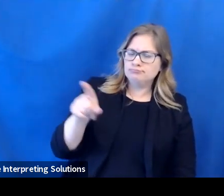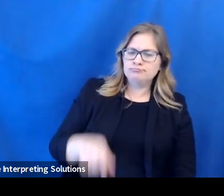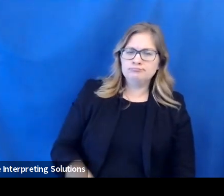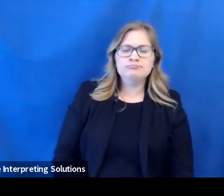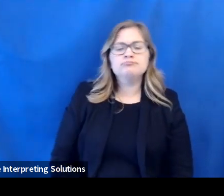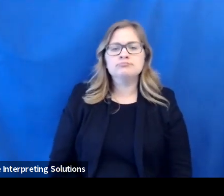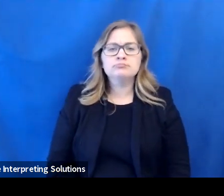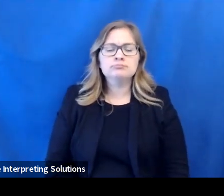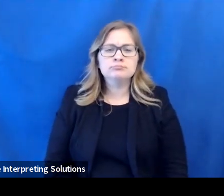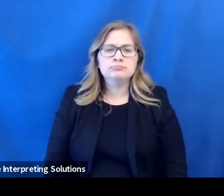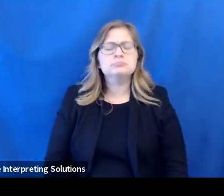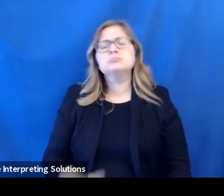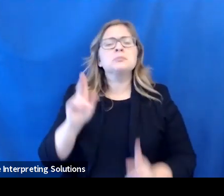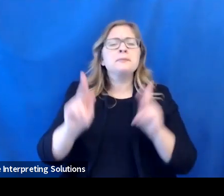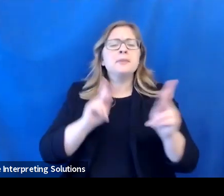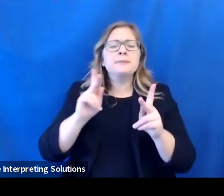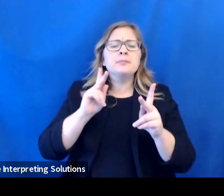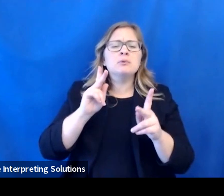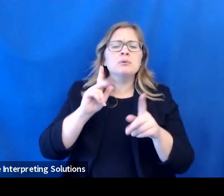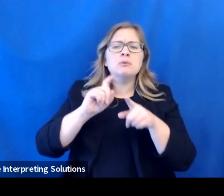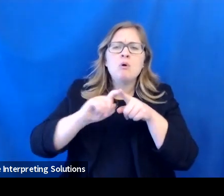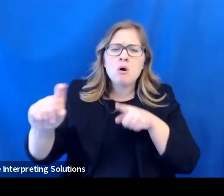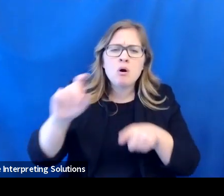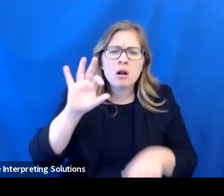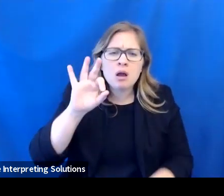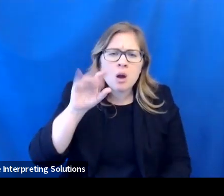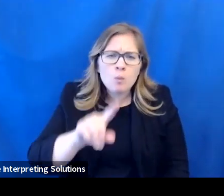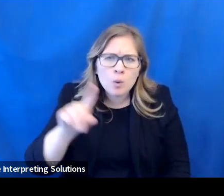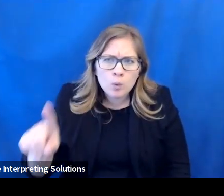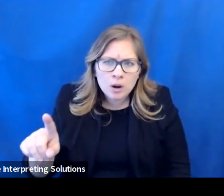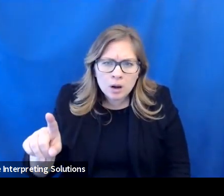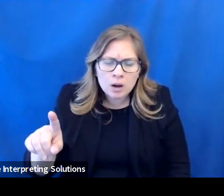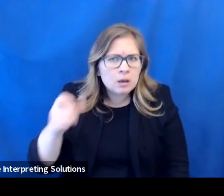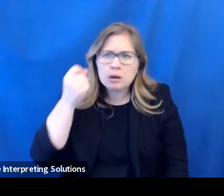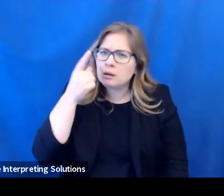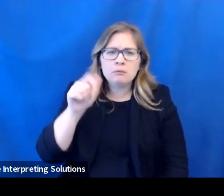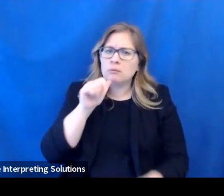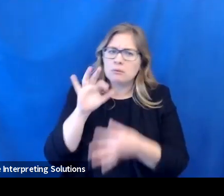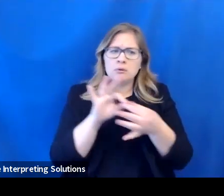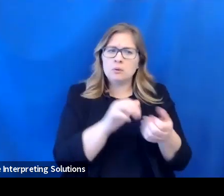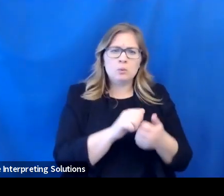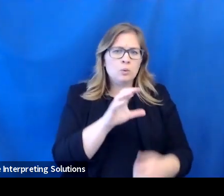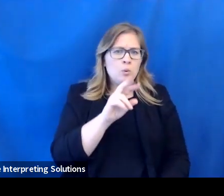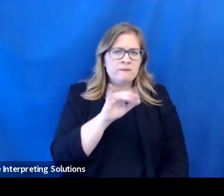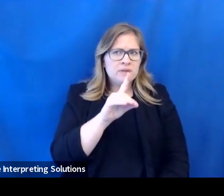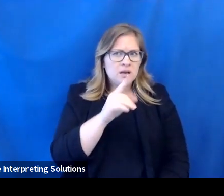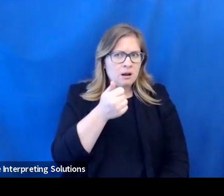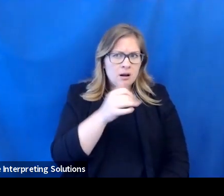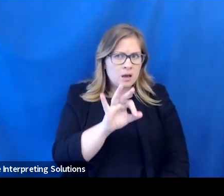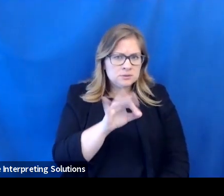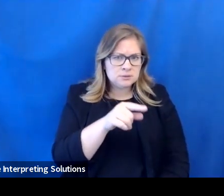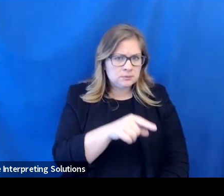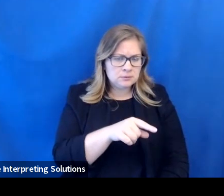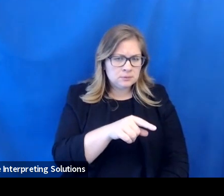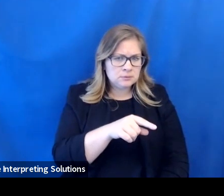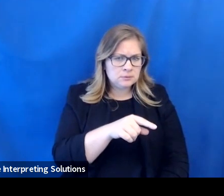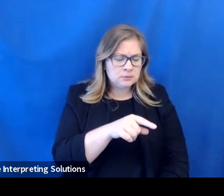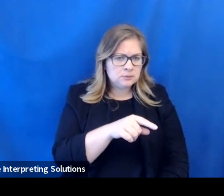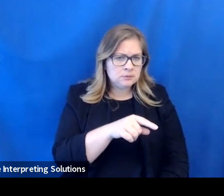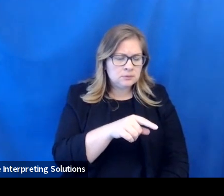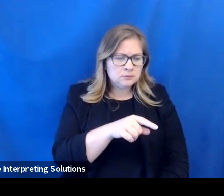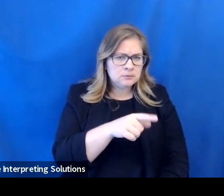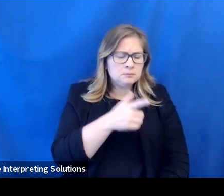non-COVID-19 emergencies, gas leaks, health issues. Callers are being asked new protocol questions by 911 operators. Some